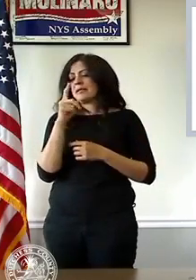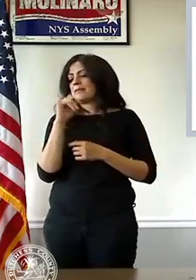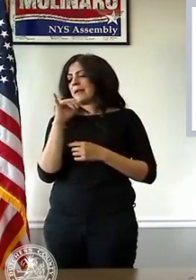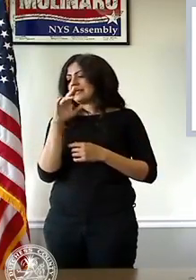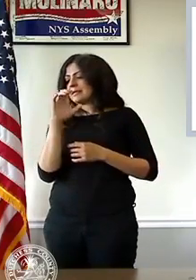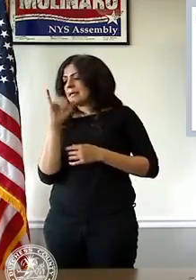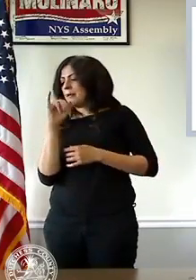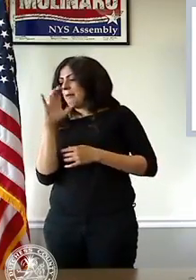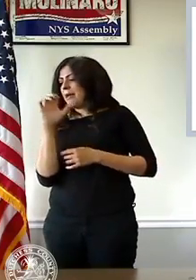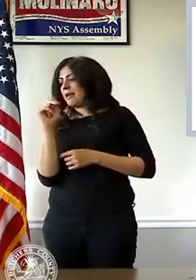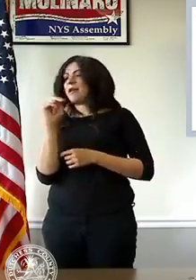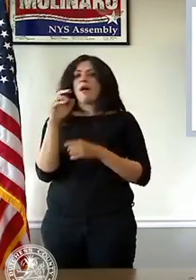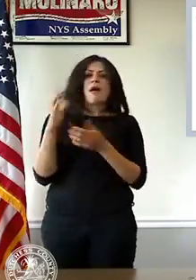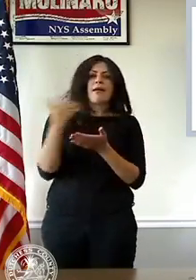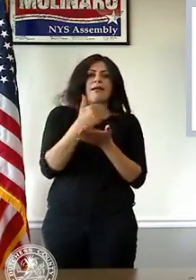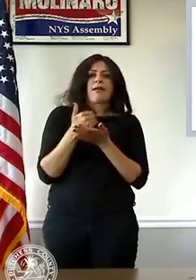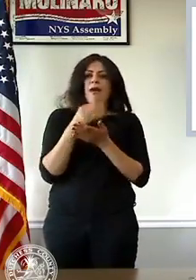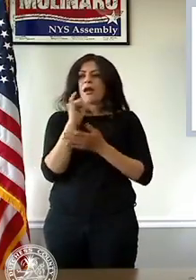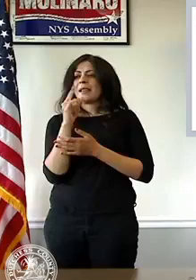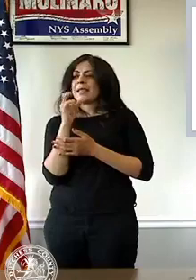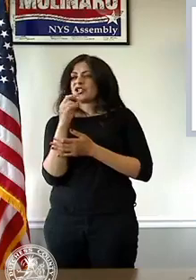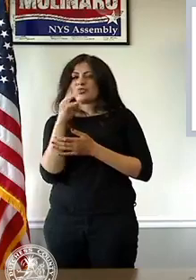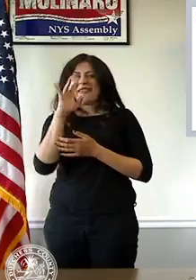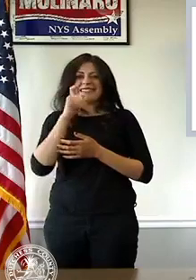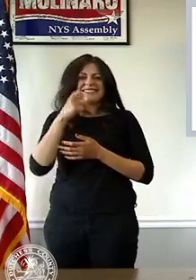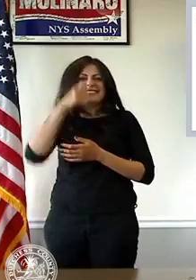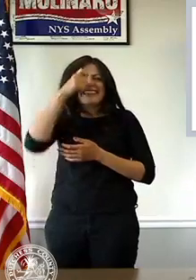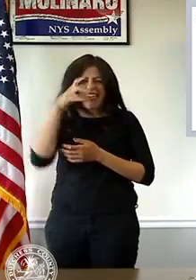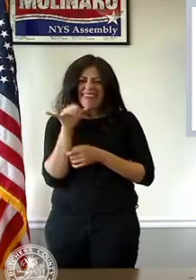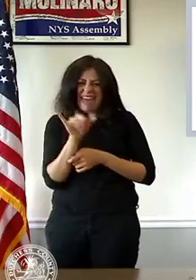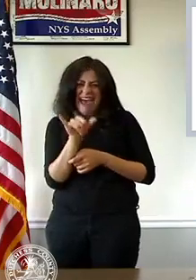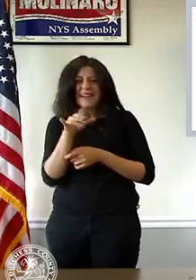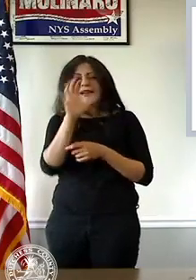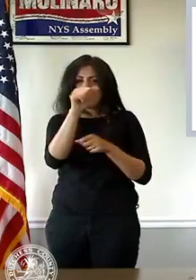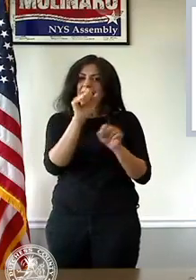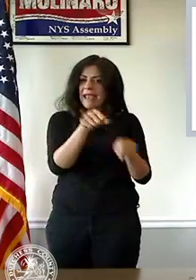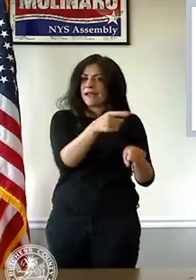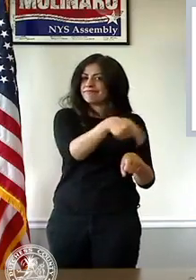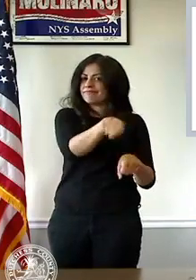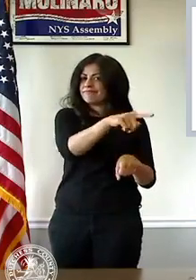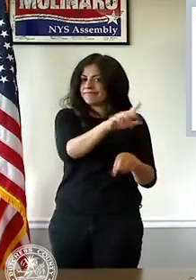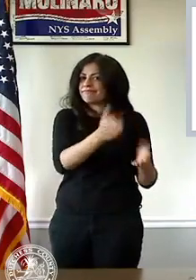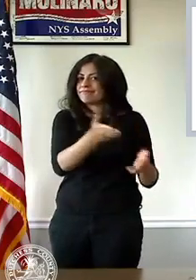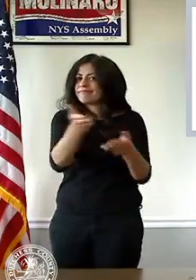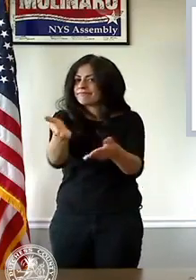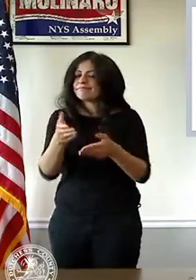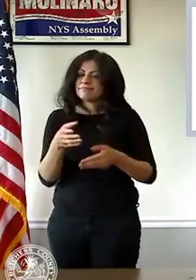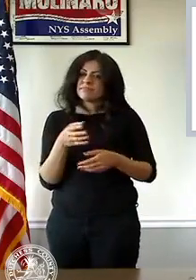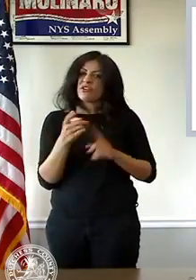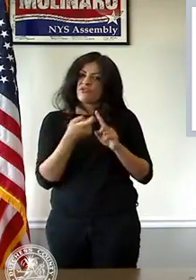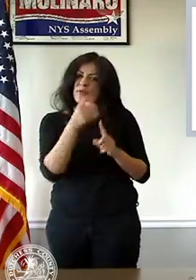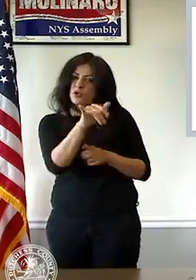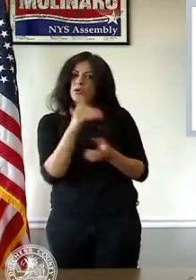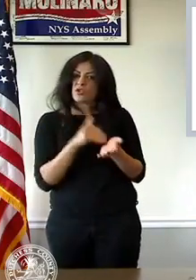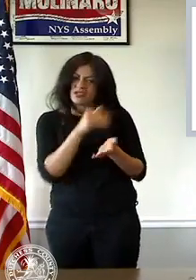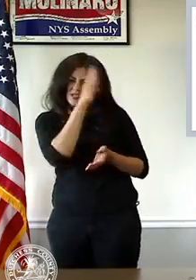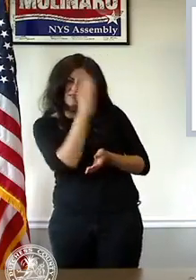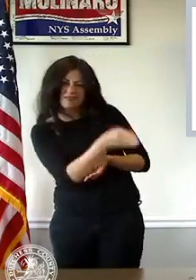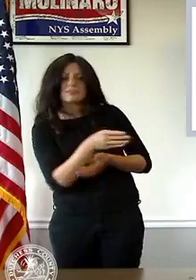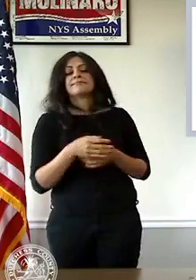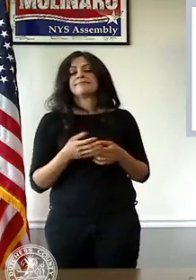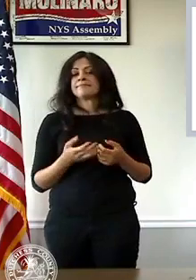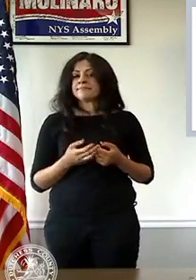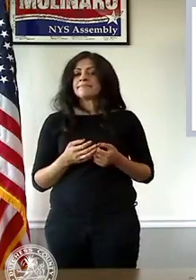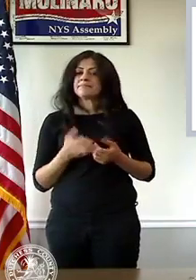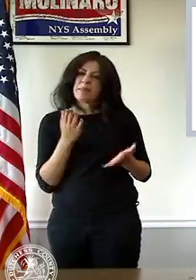that thing that goes into your nose for that swab that goes into your nose for that testing. So that is,